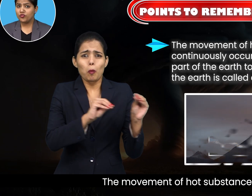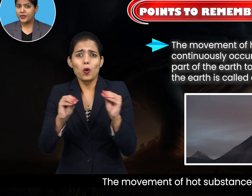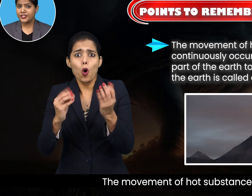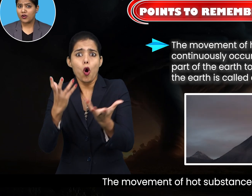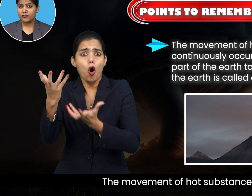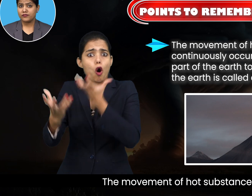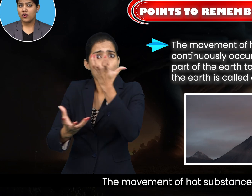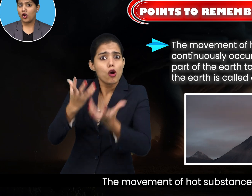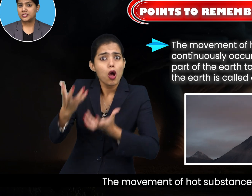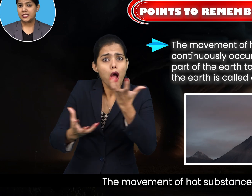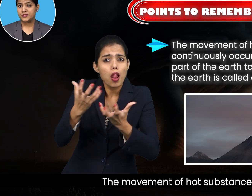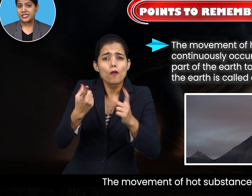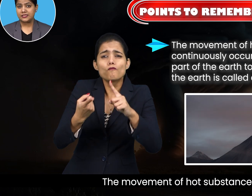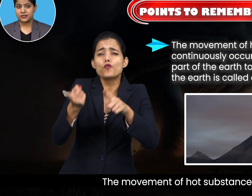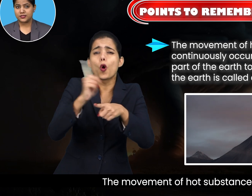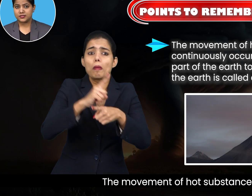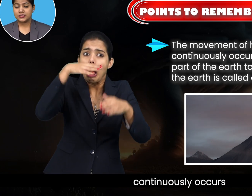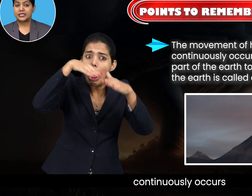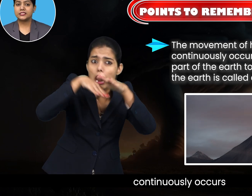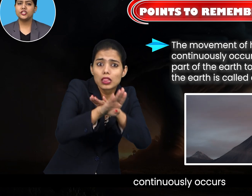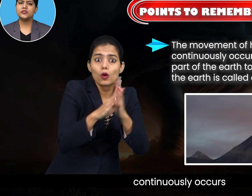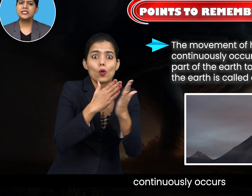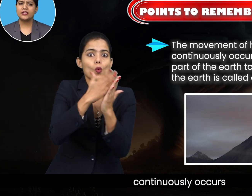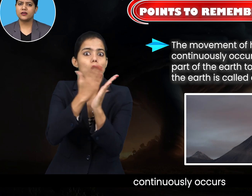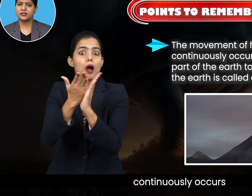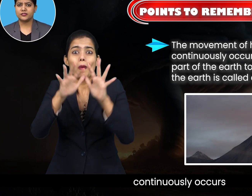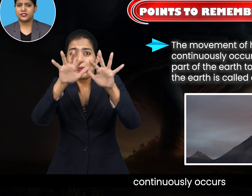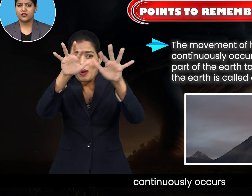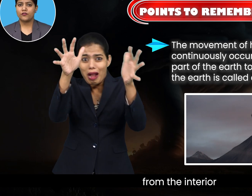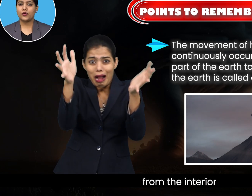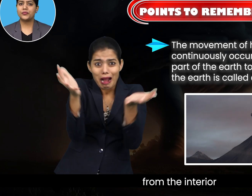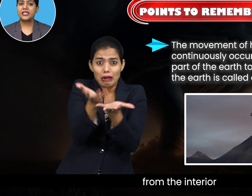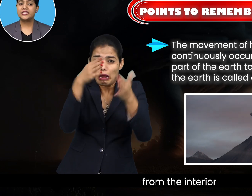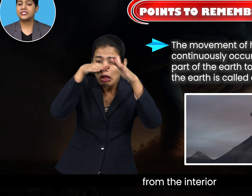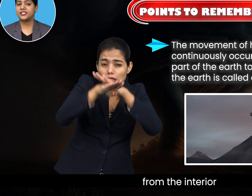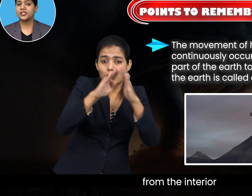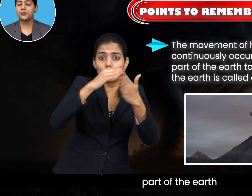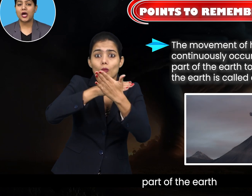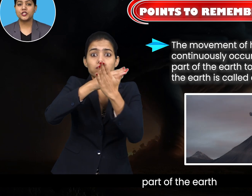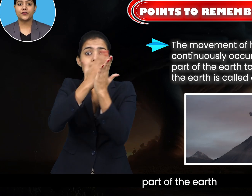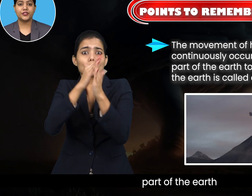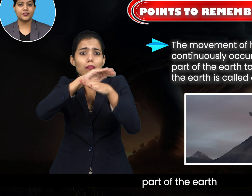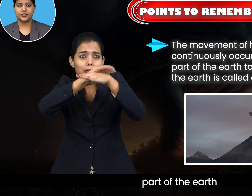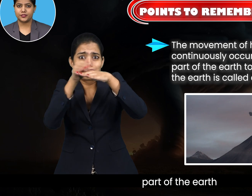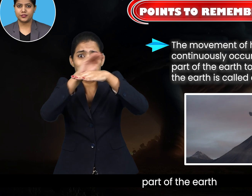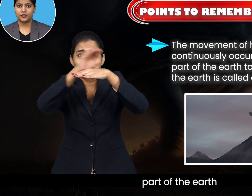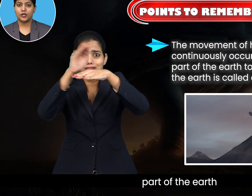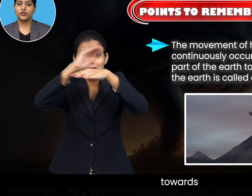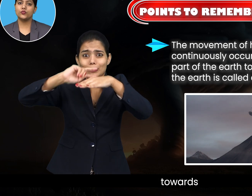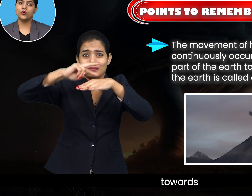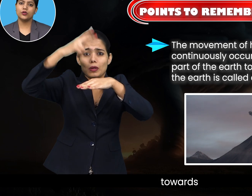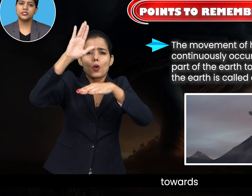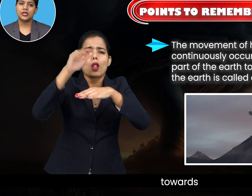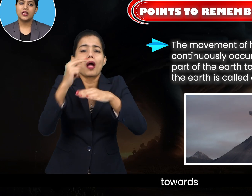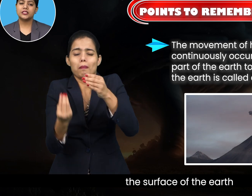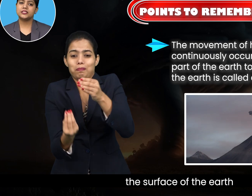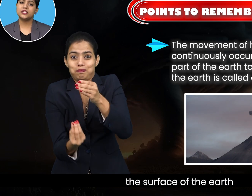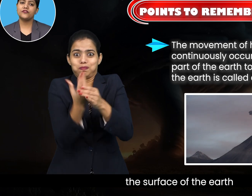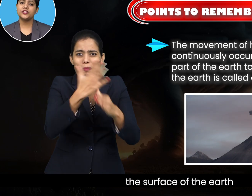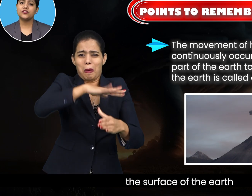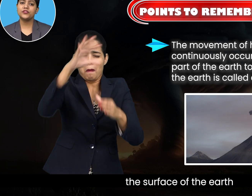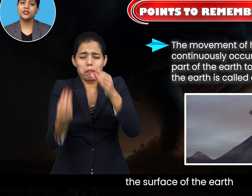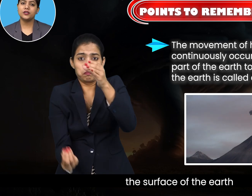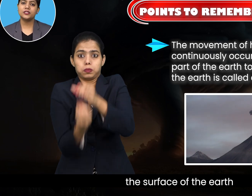The movement of hot substances continuously occurs from the interior part of the earth towards